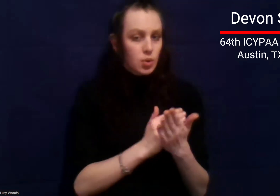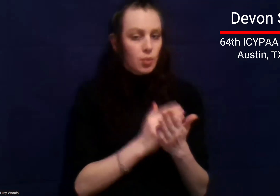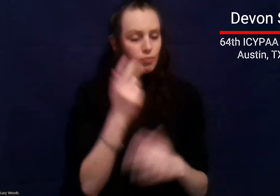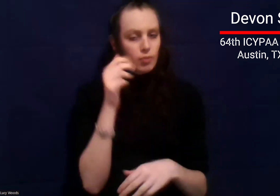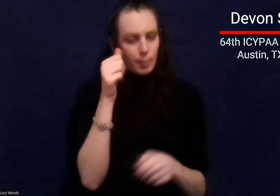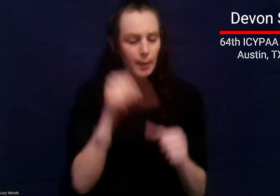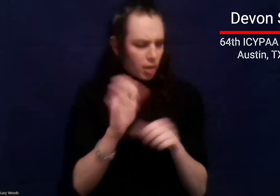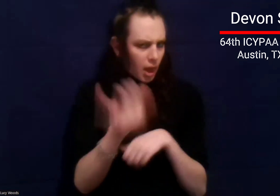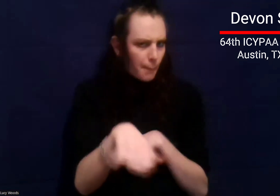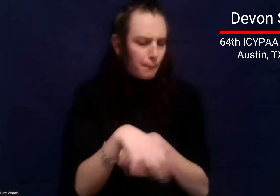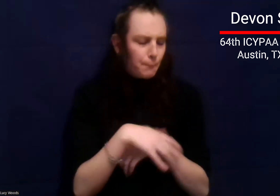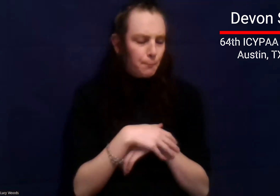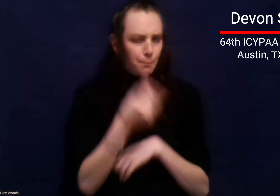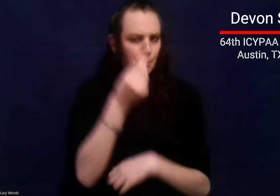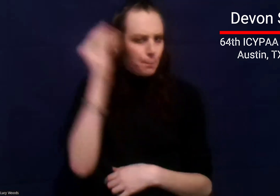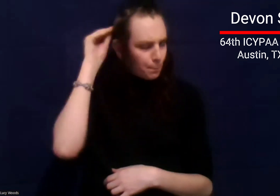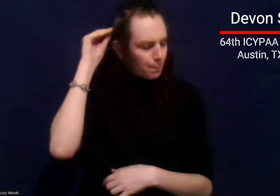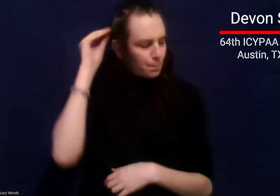this.